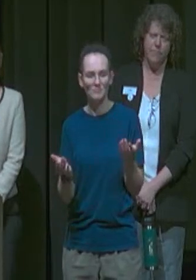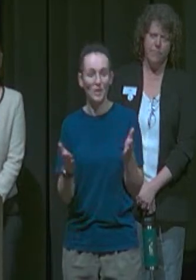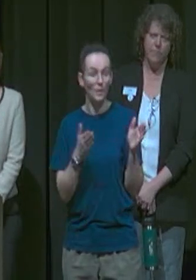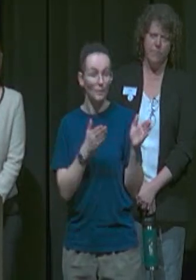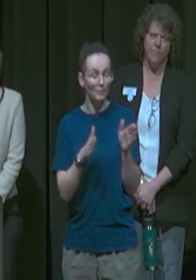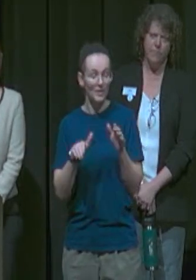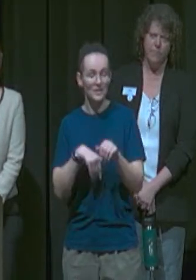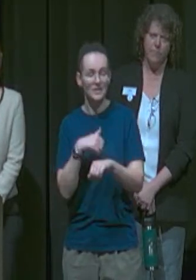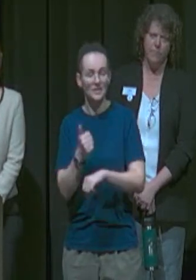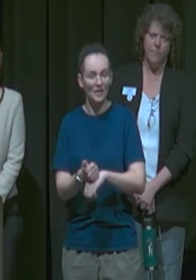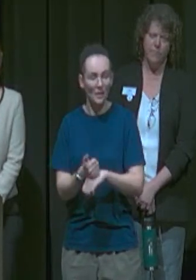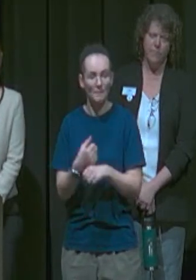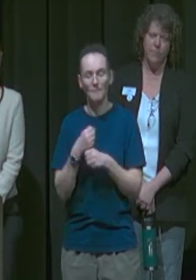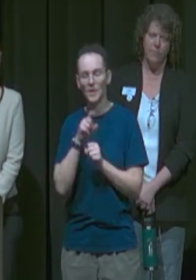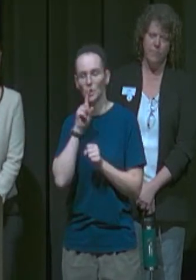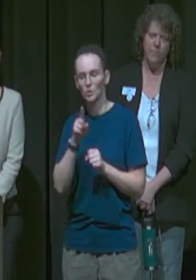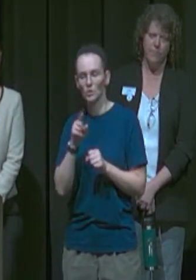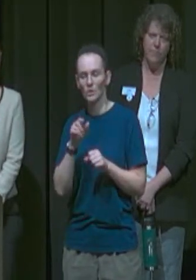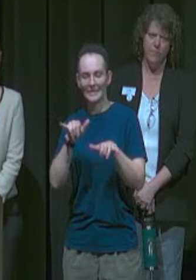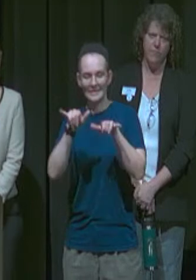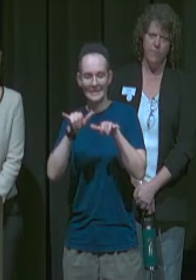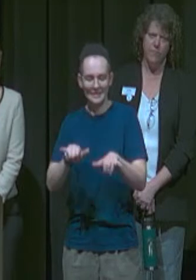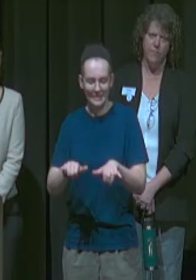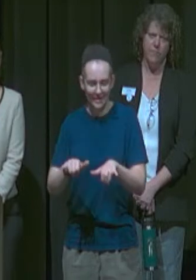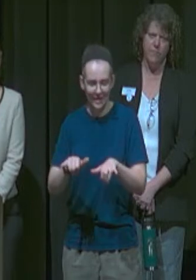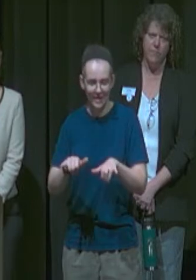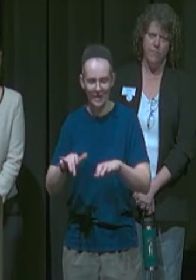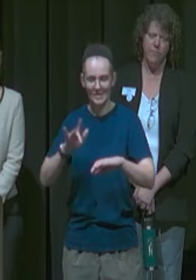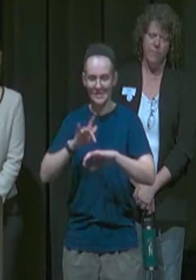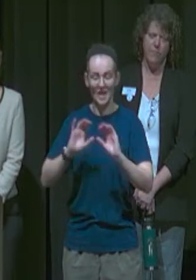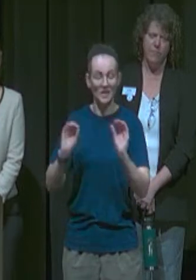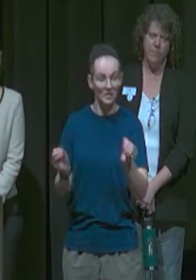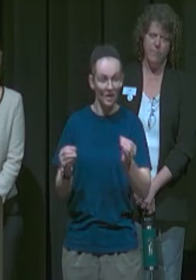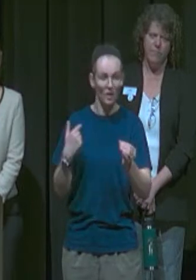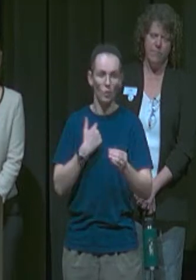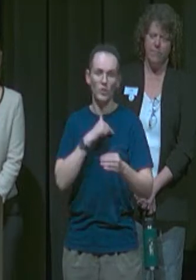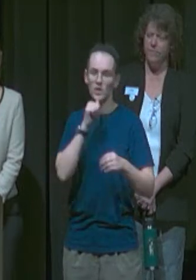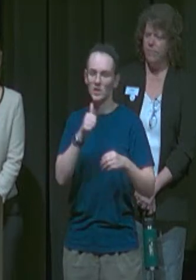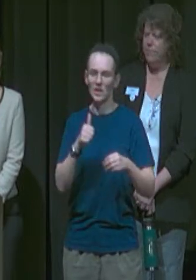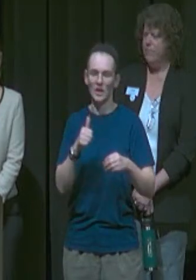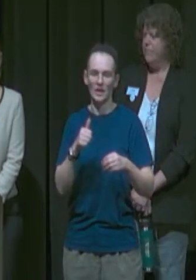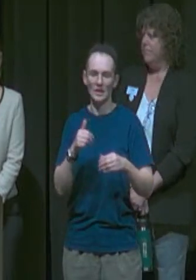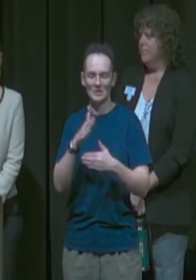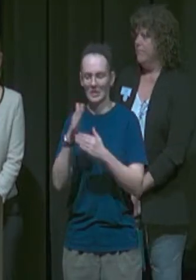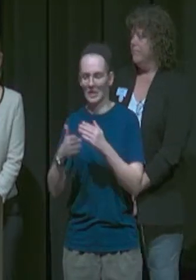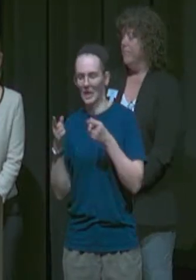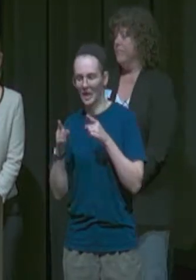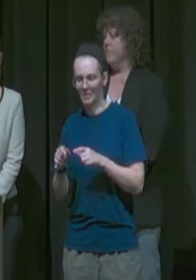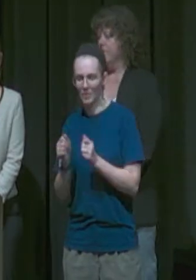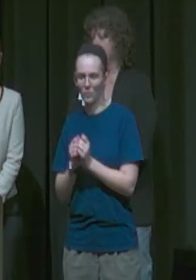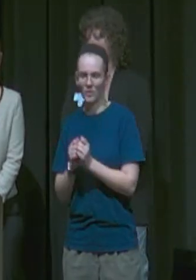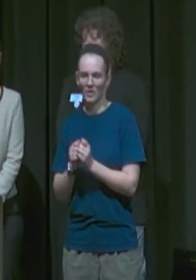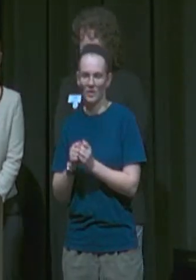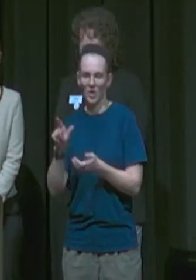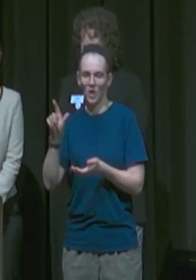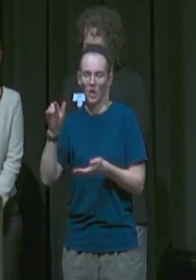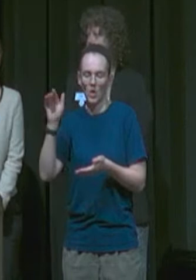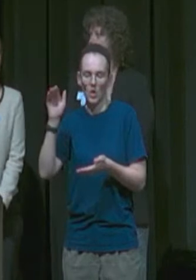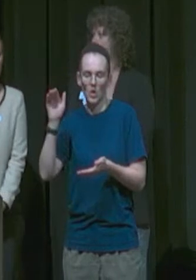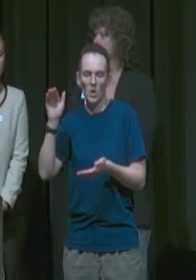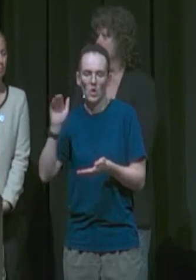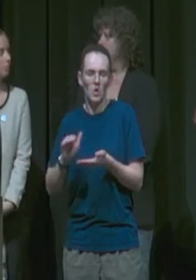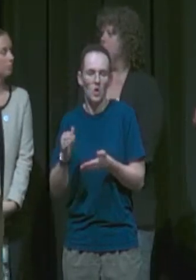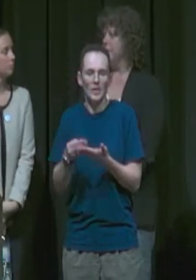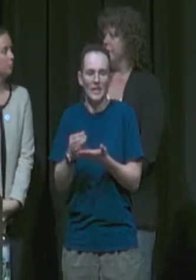plans in place to make sure that it stays untouched and that we don't end up with a low-income housing